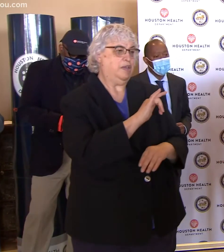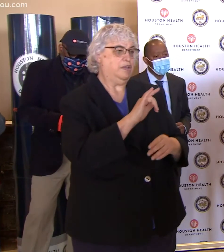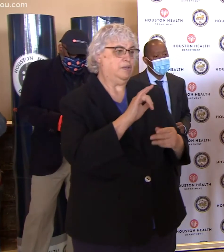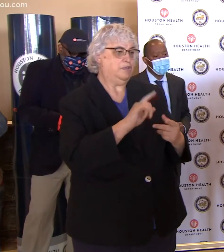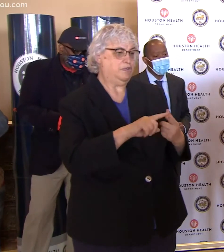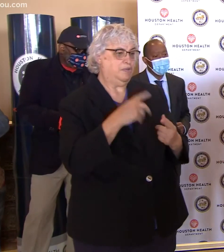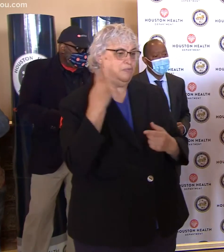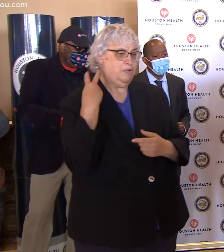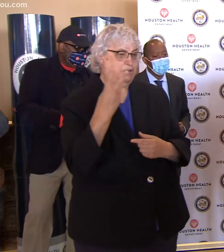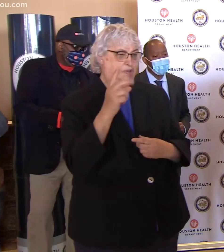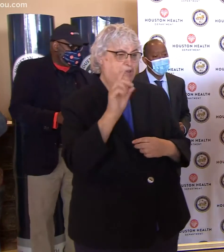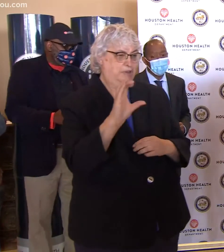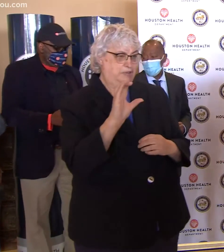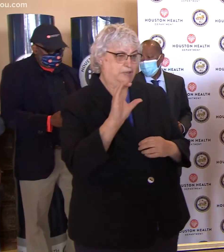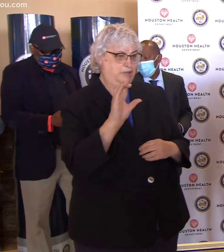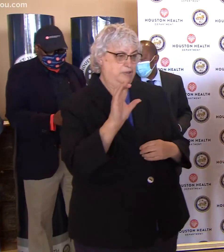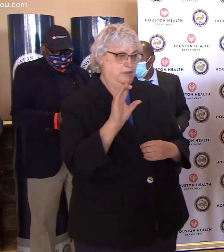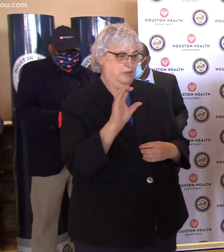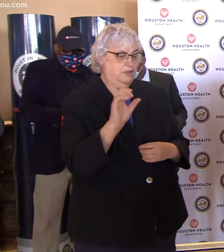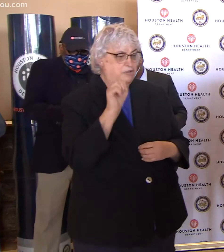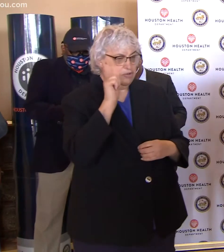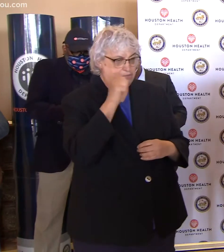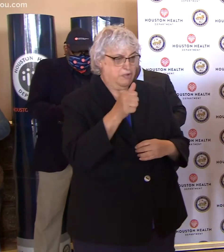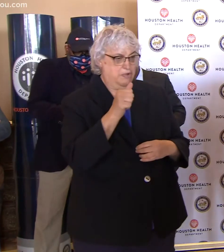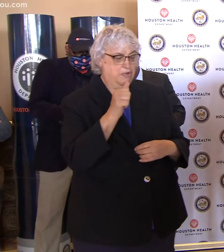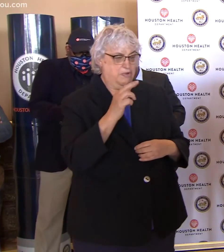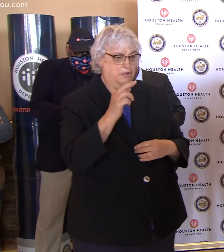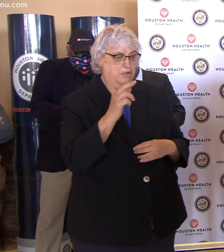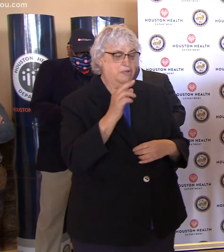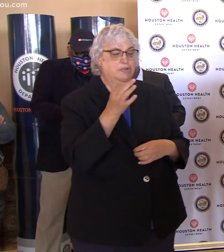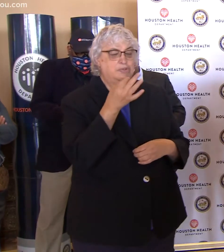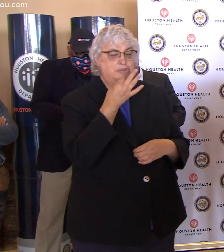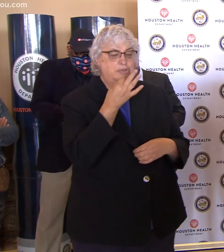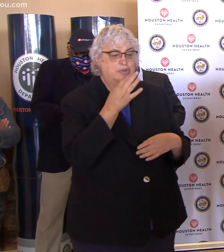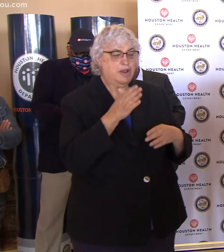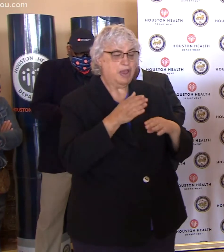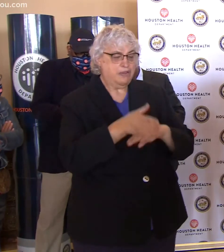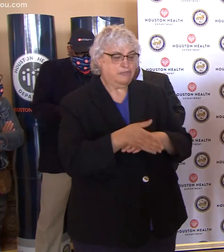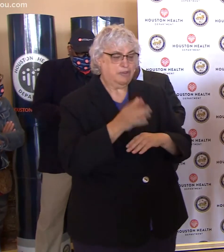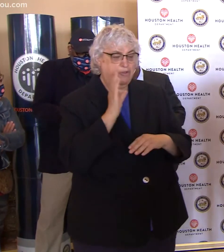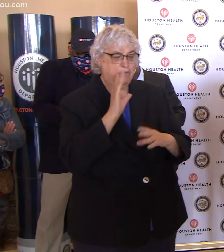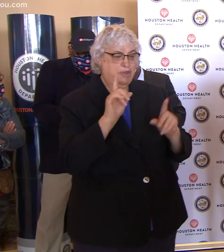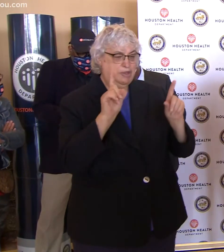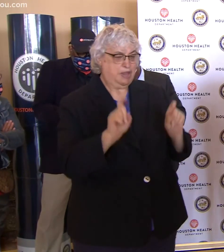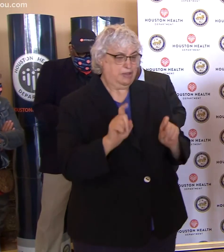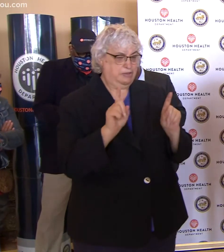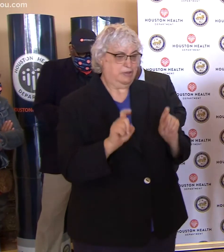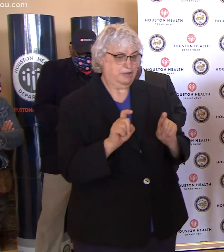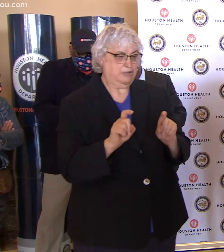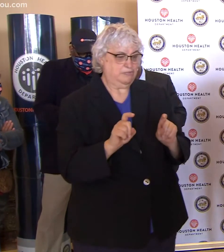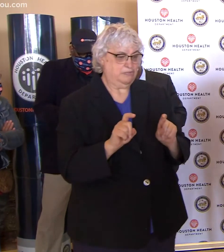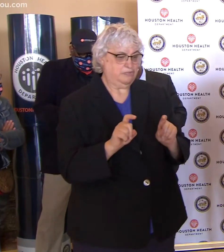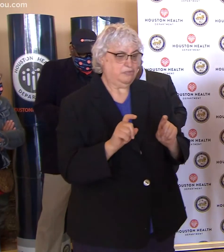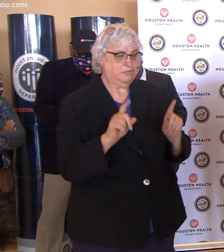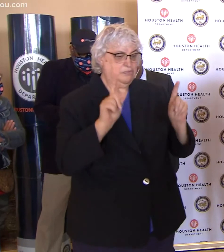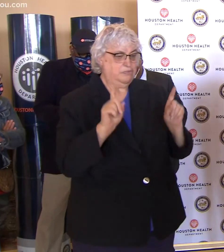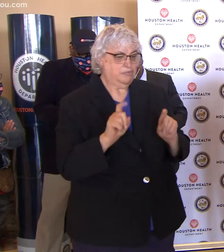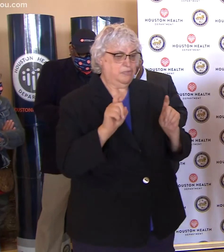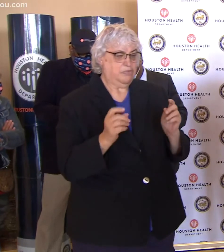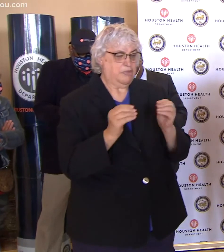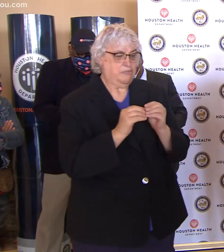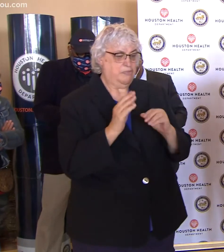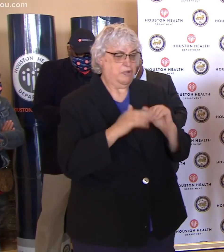conference. And on tomorrow or some day thereafter, I will again be tested. I have been tested